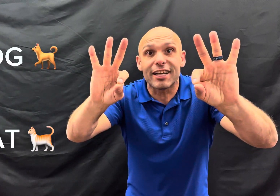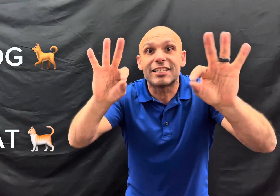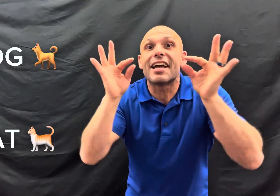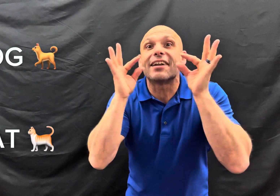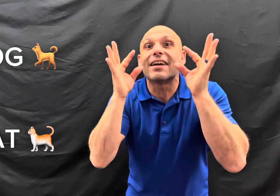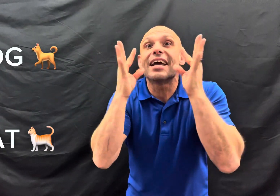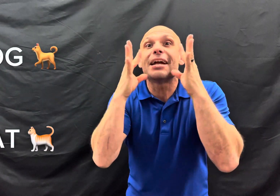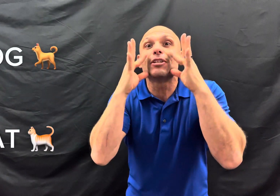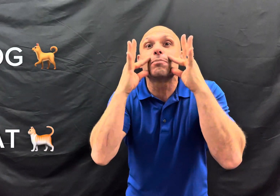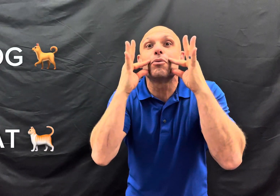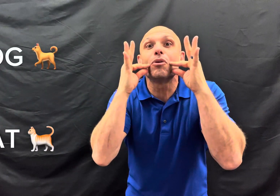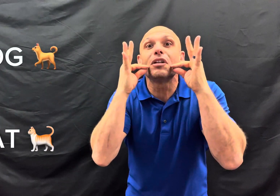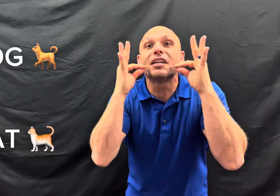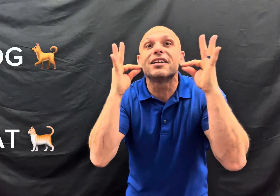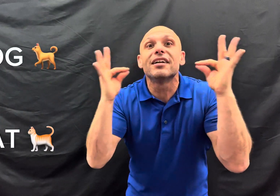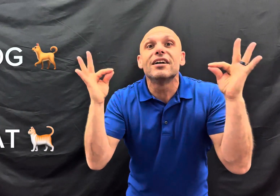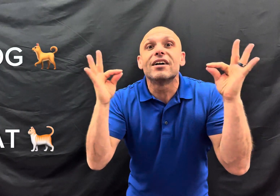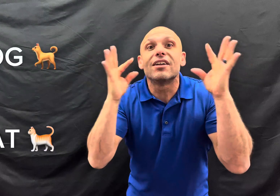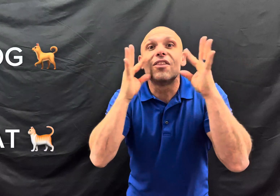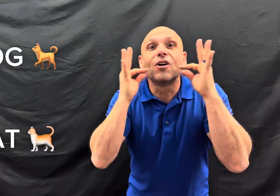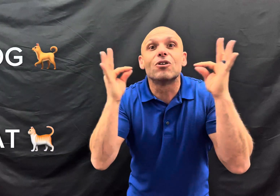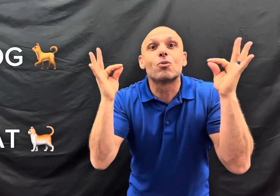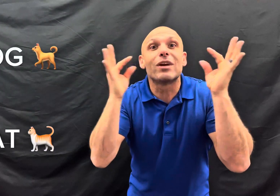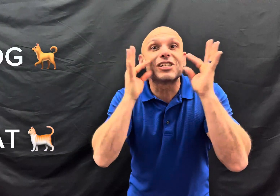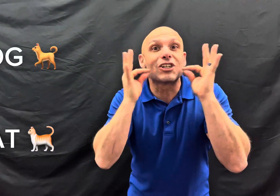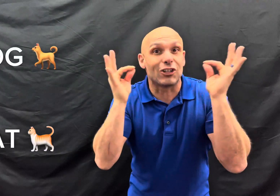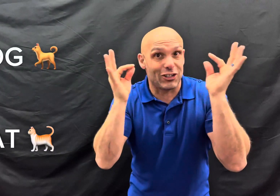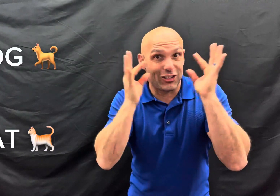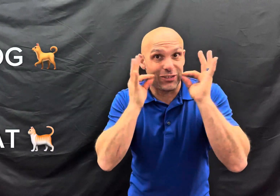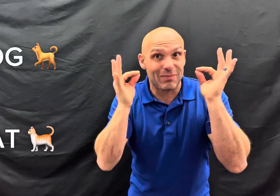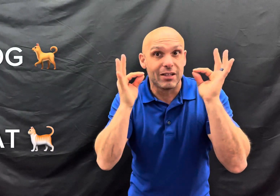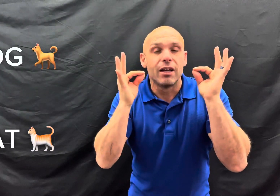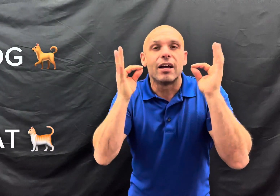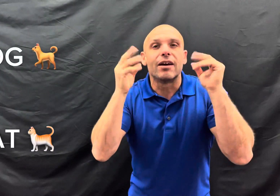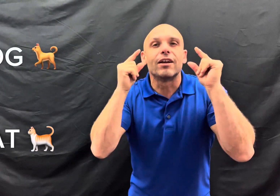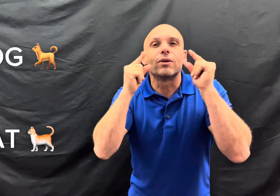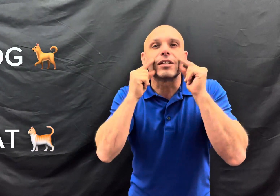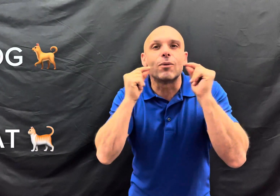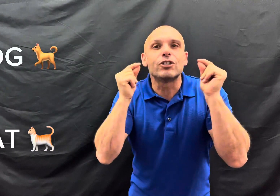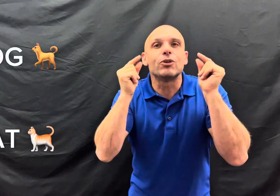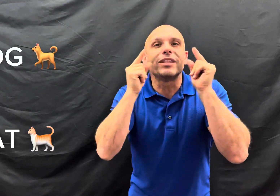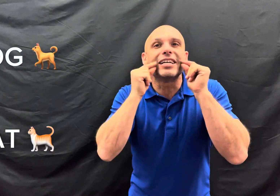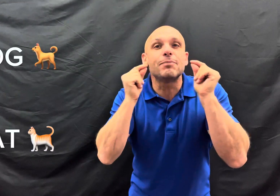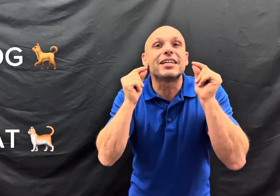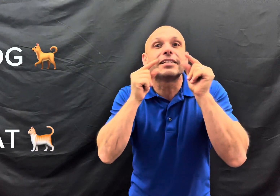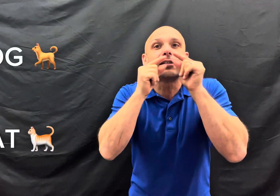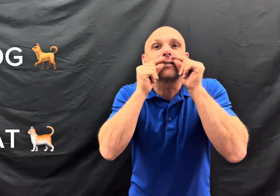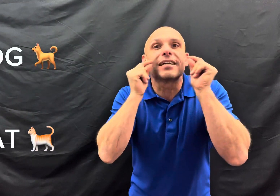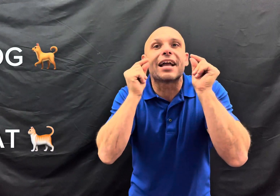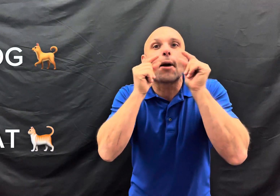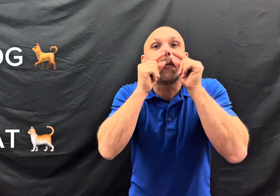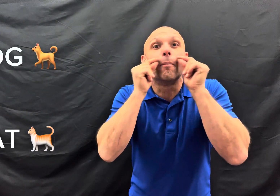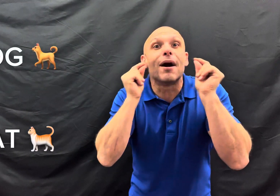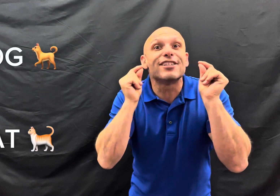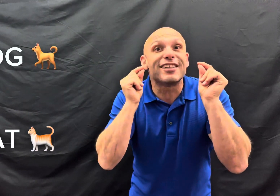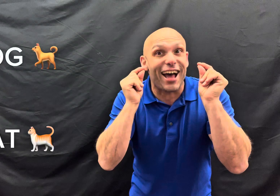hand, right? And I'm just pulling those whiskers. In other words, I don't want you doing this because this looks like mustache.